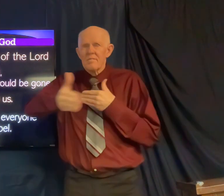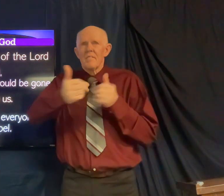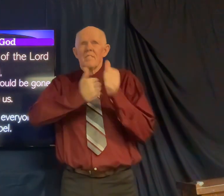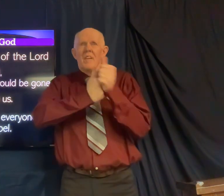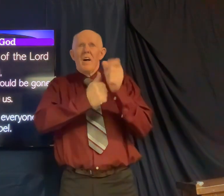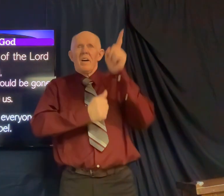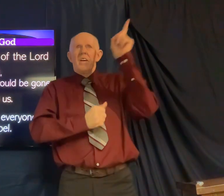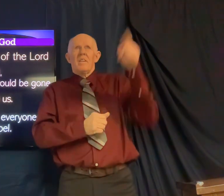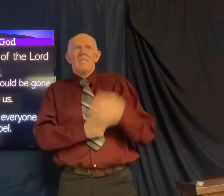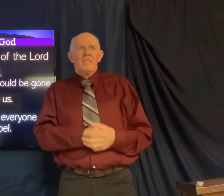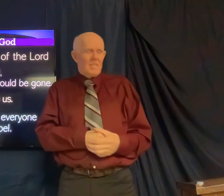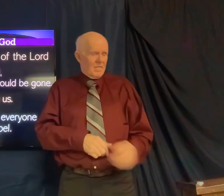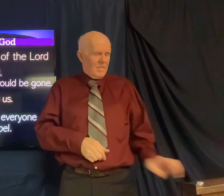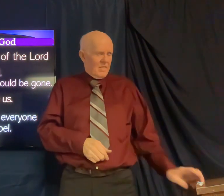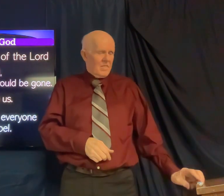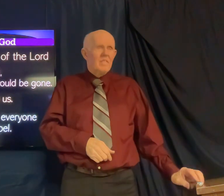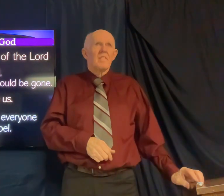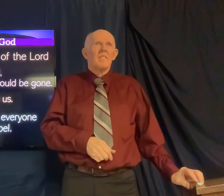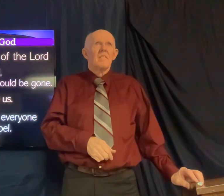live from then on following Him.